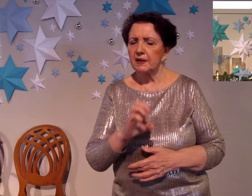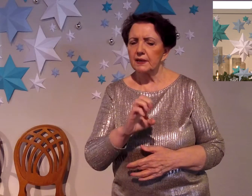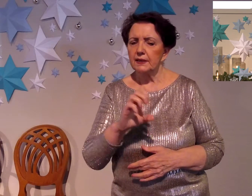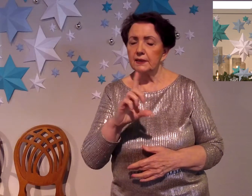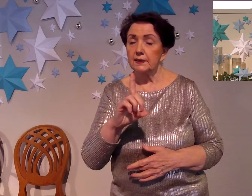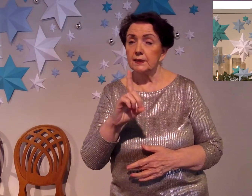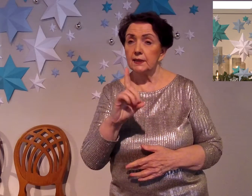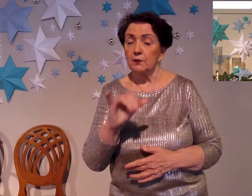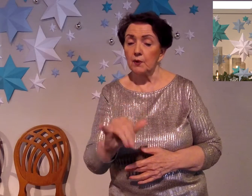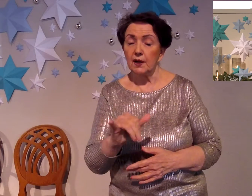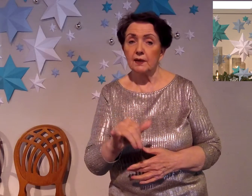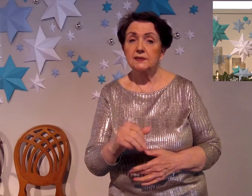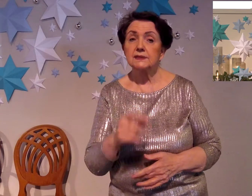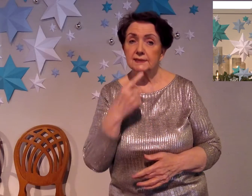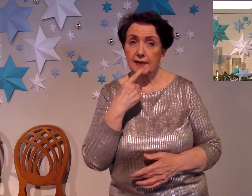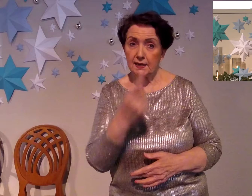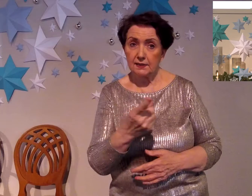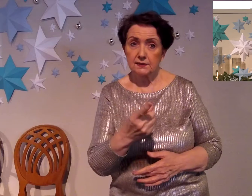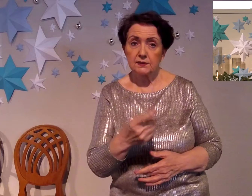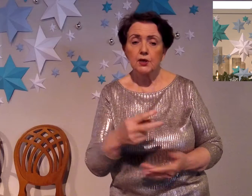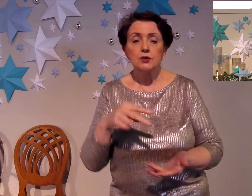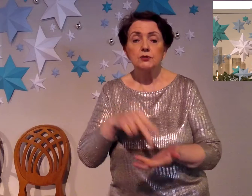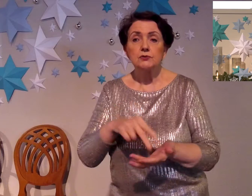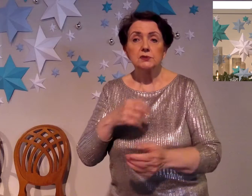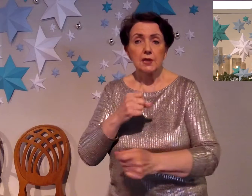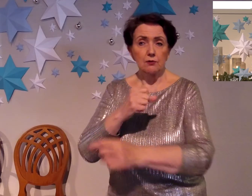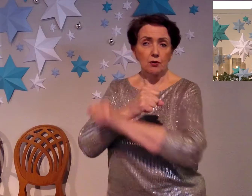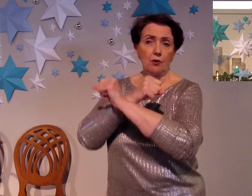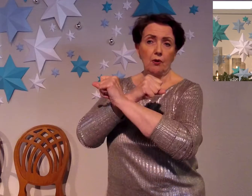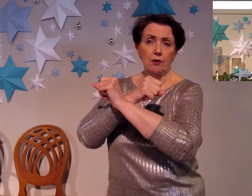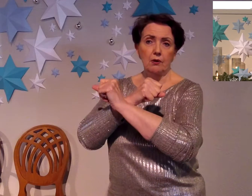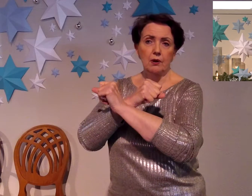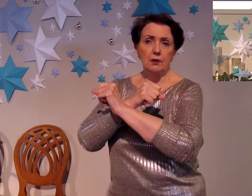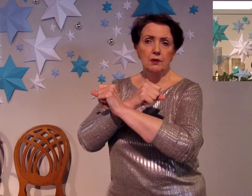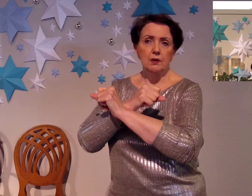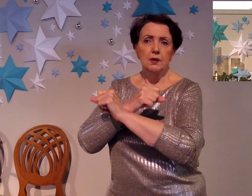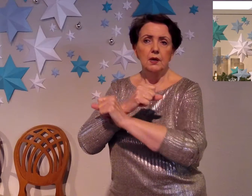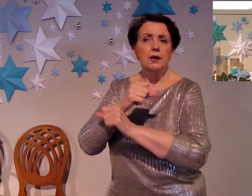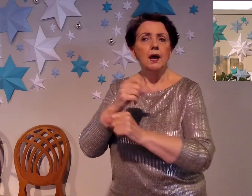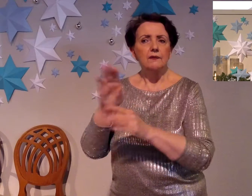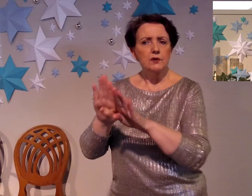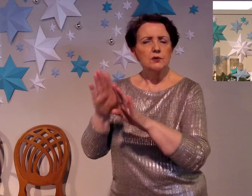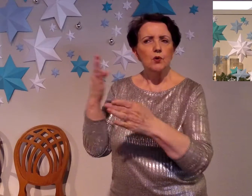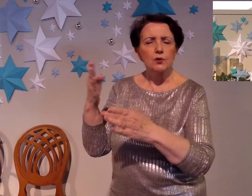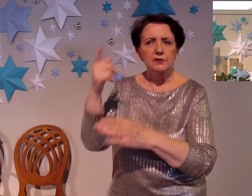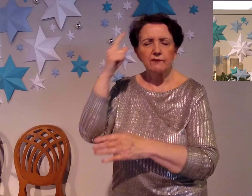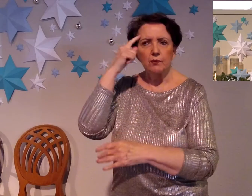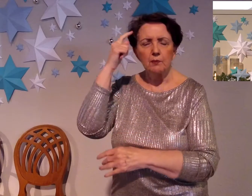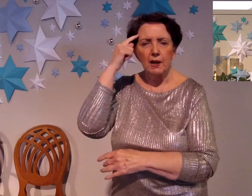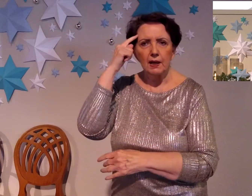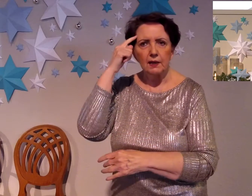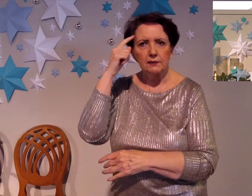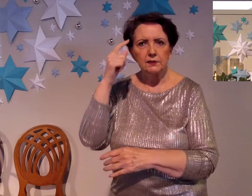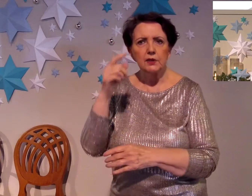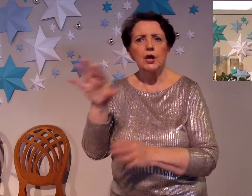at the portals of our mind and we choose what enters there.